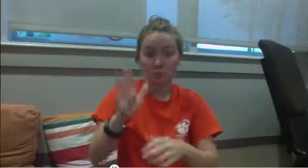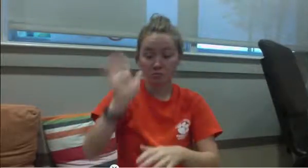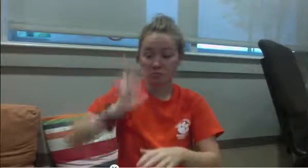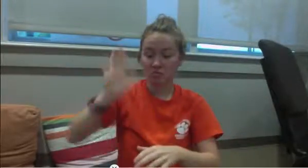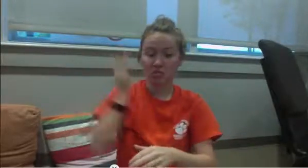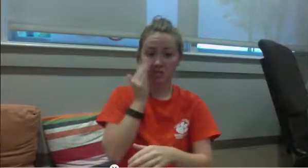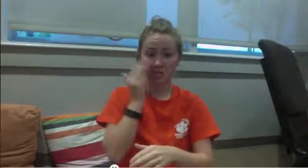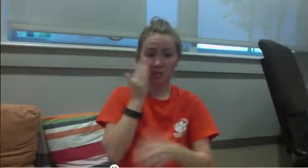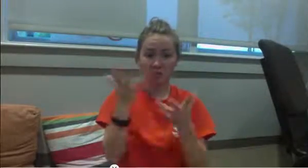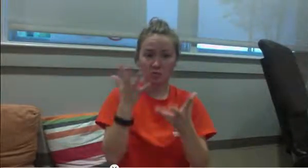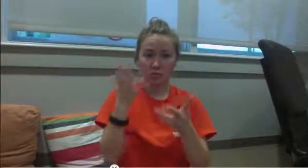There's a lot out there.